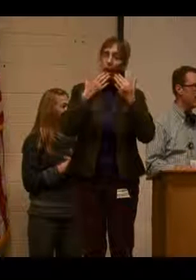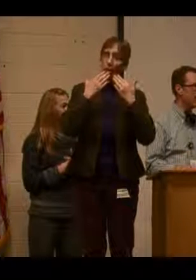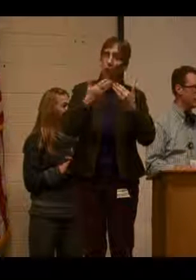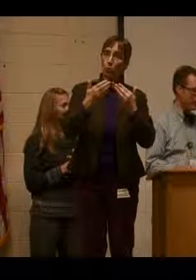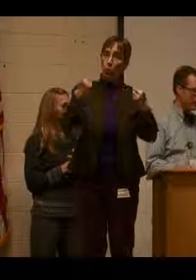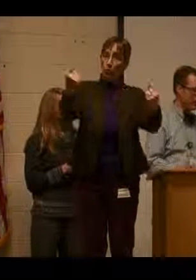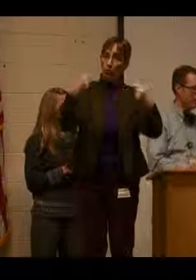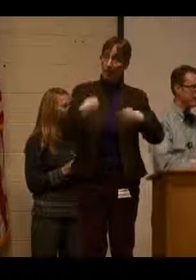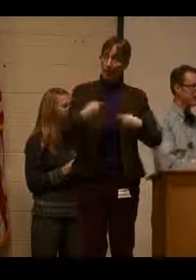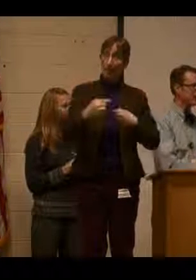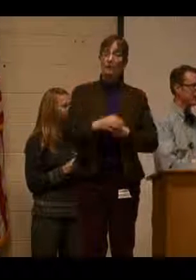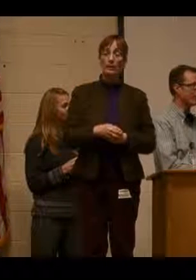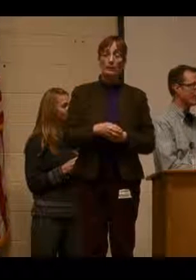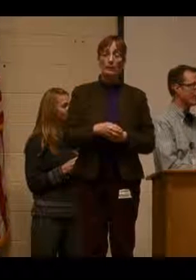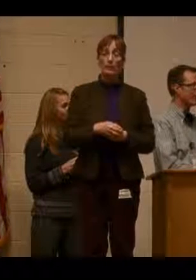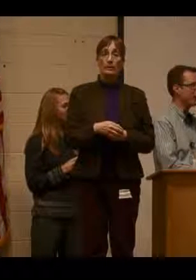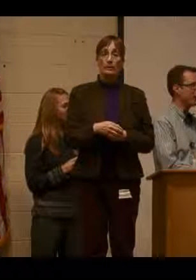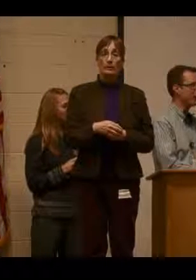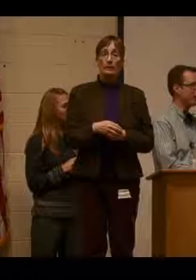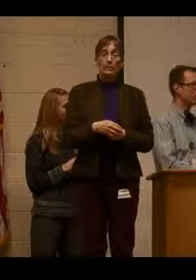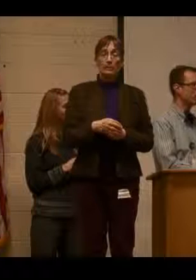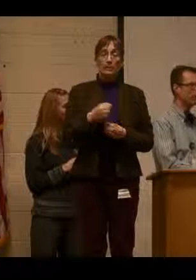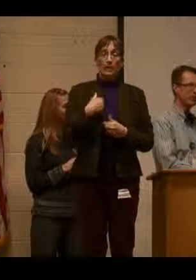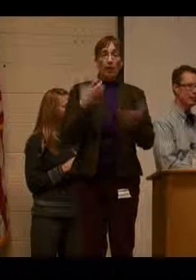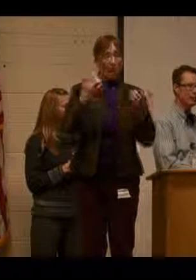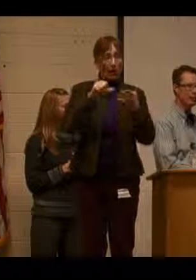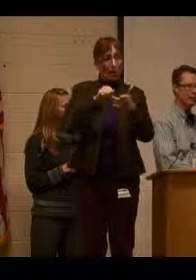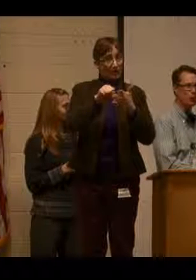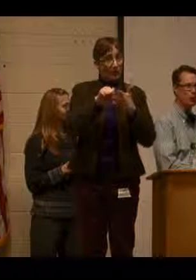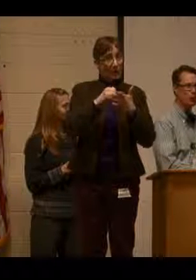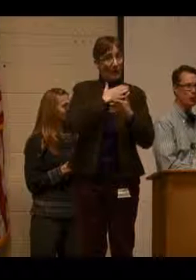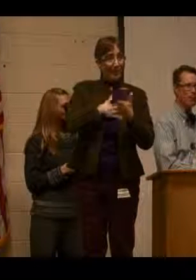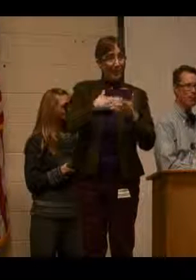reiterate that we will need to hear from you sometime before May